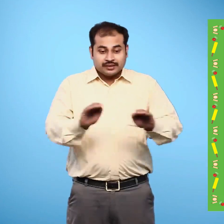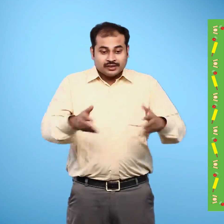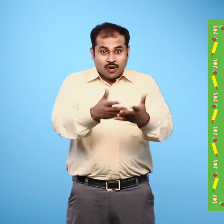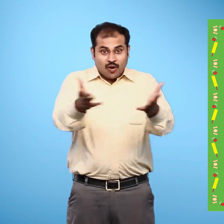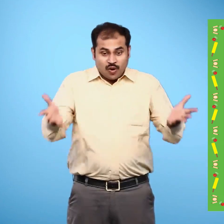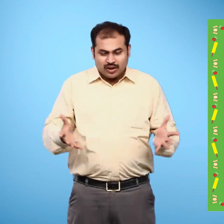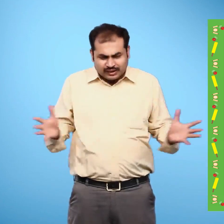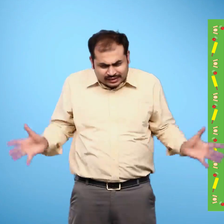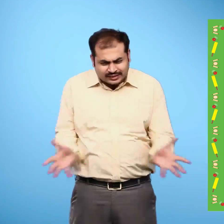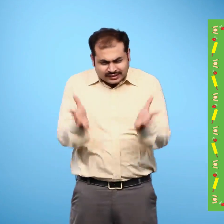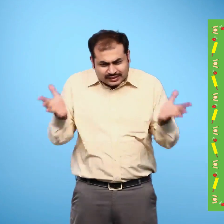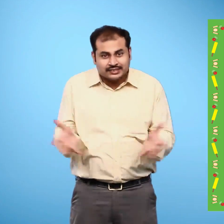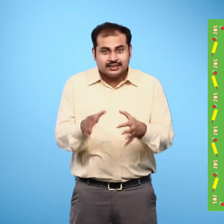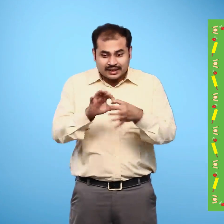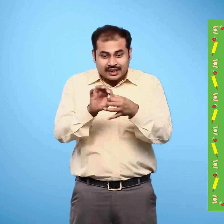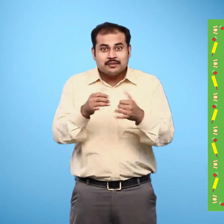Encourage children to look for surfaces